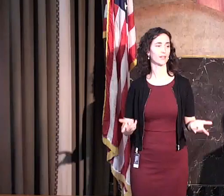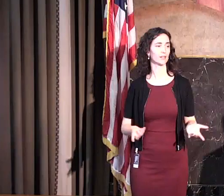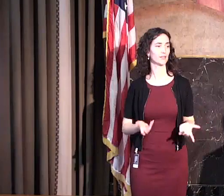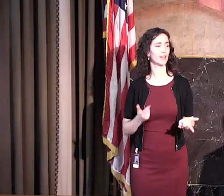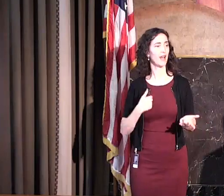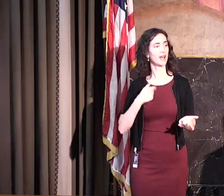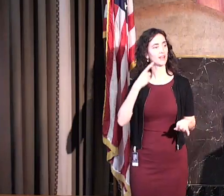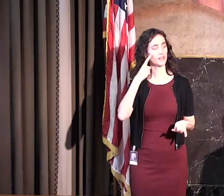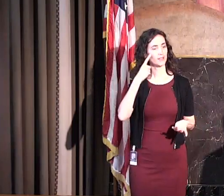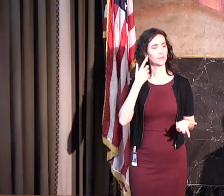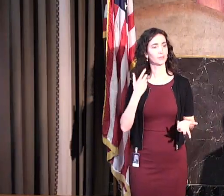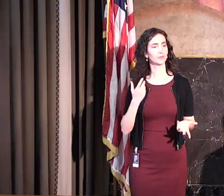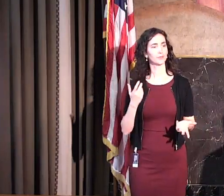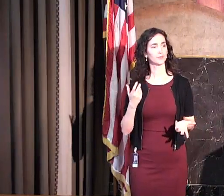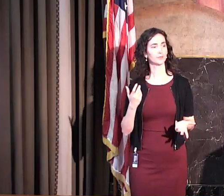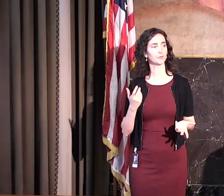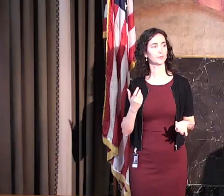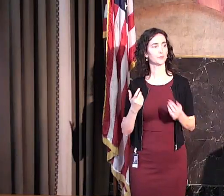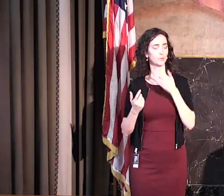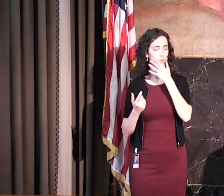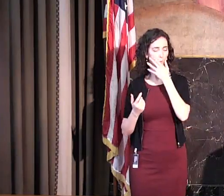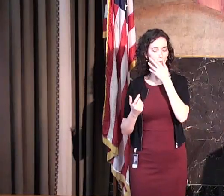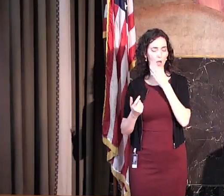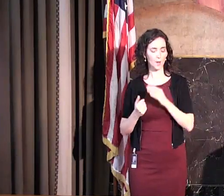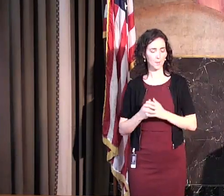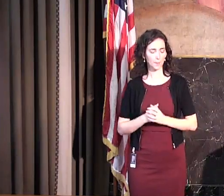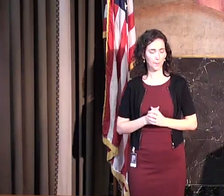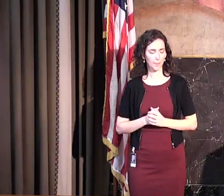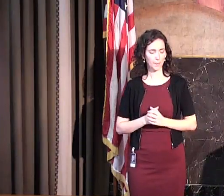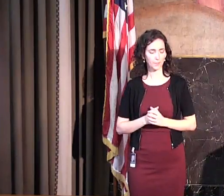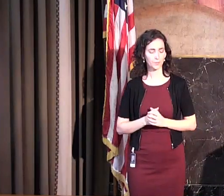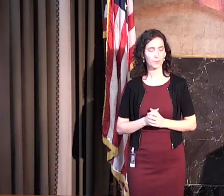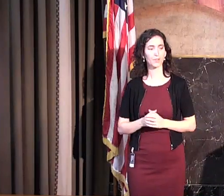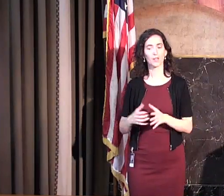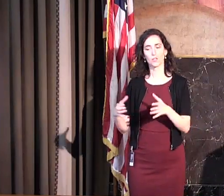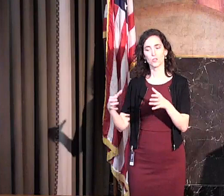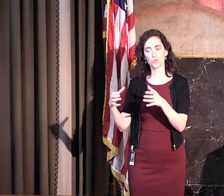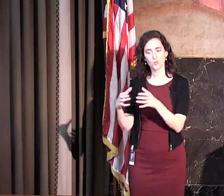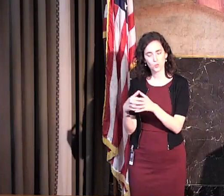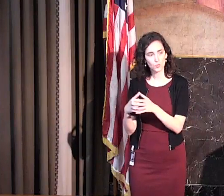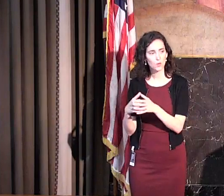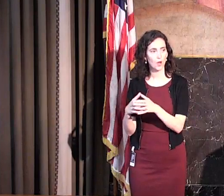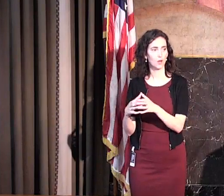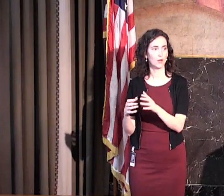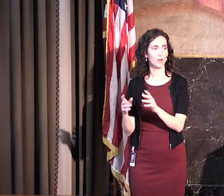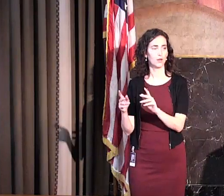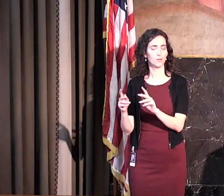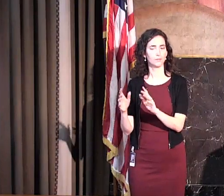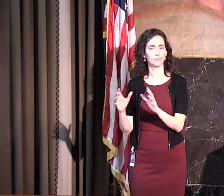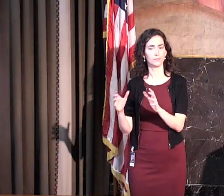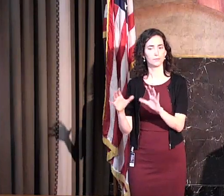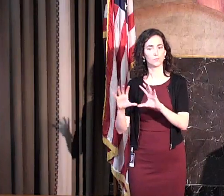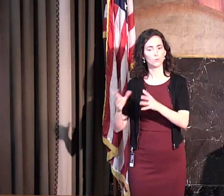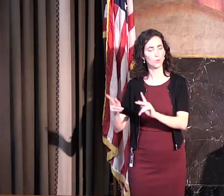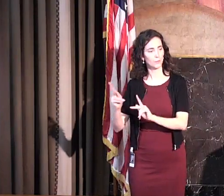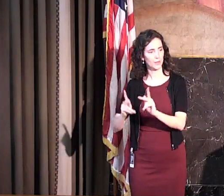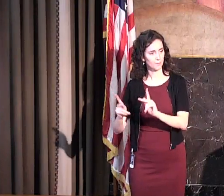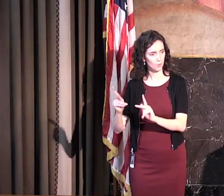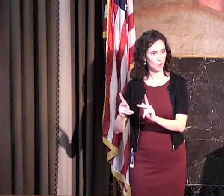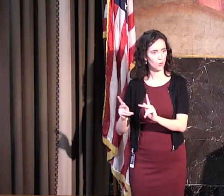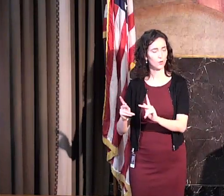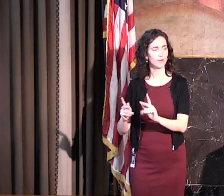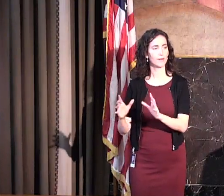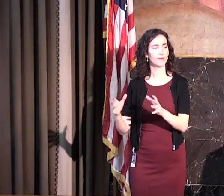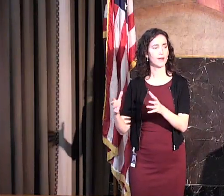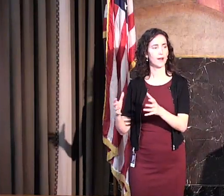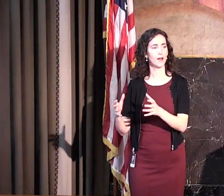think there's probably a smaller segment, a vocal segment, don't get me wrong, but a smaller segment of folks out there who